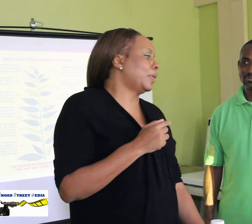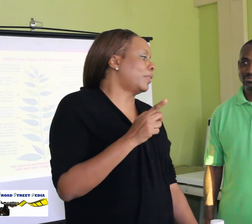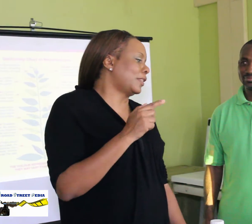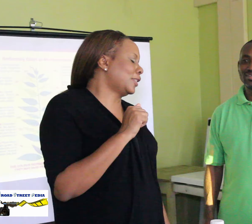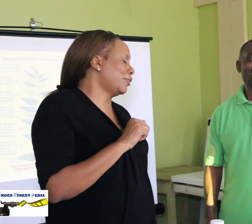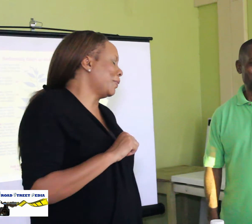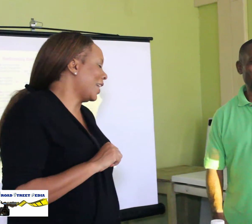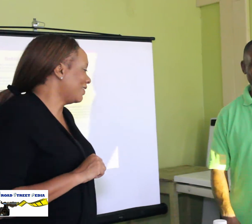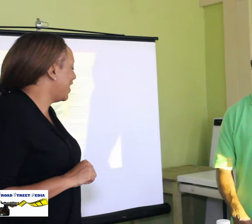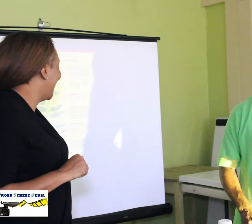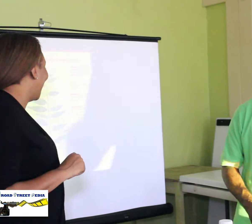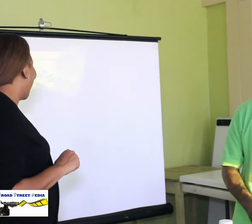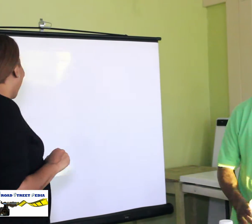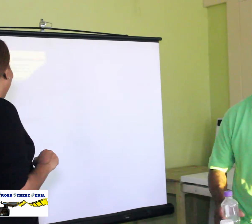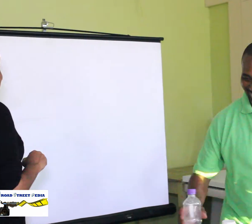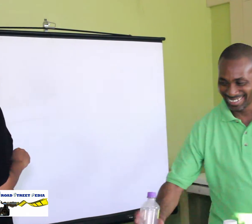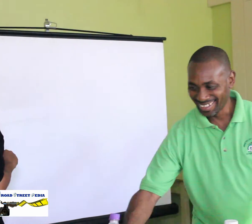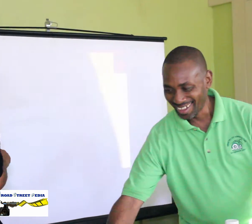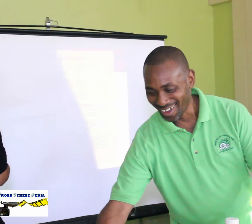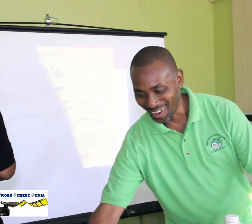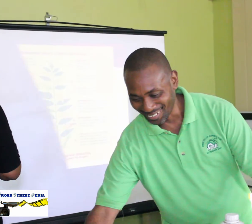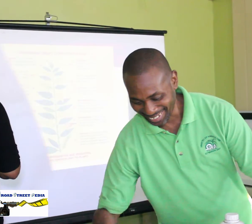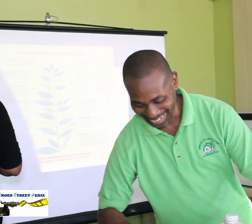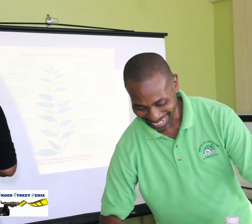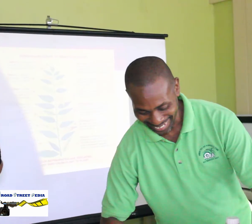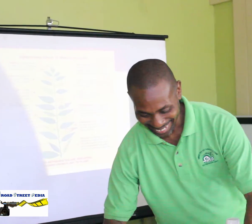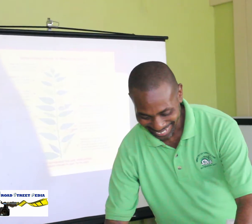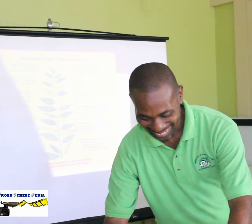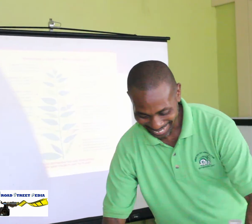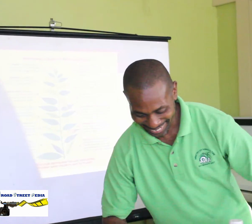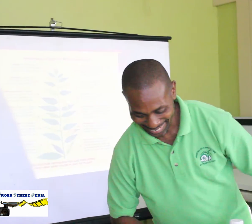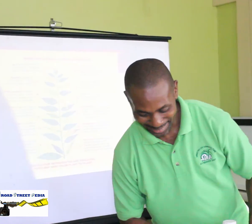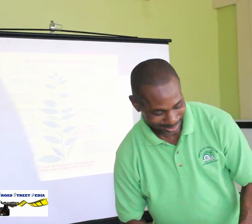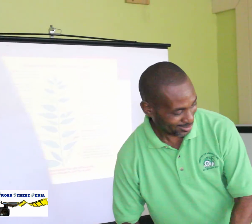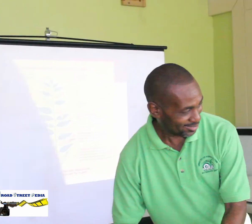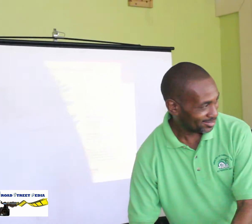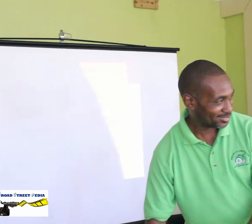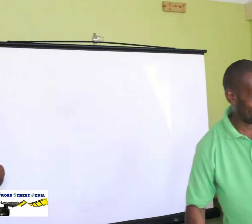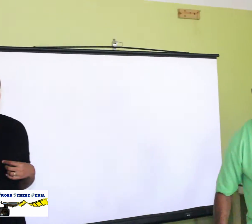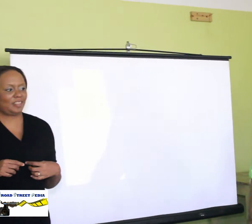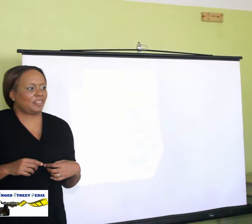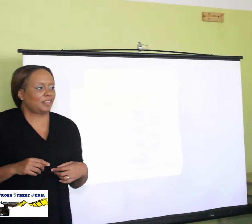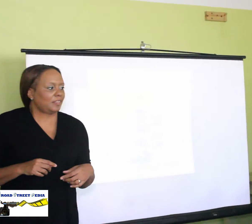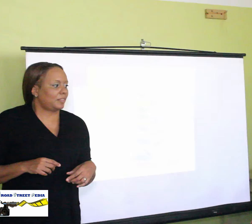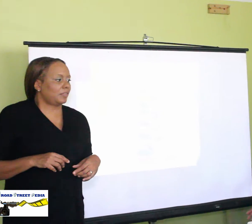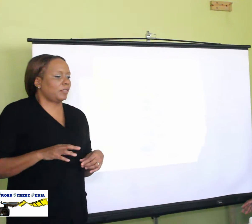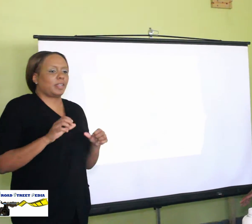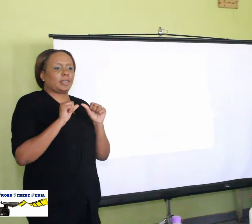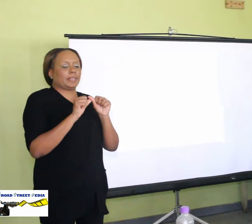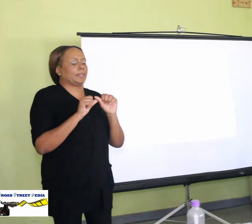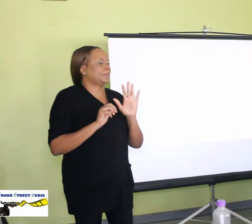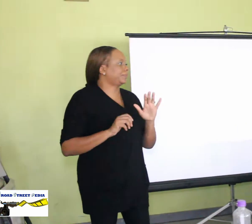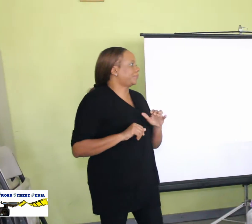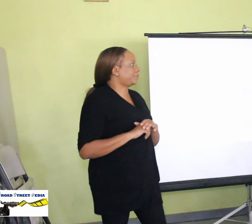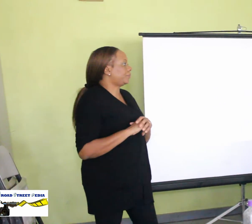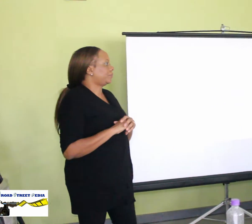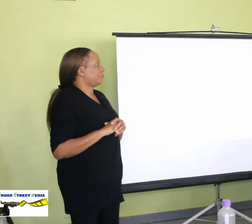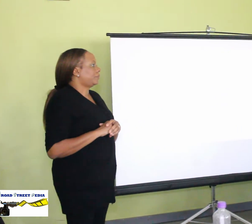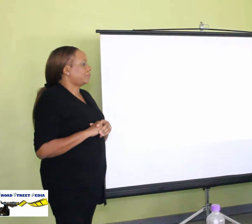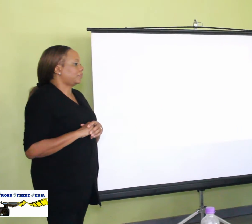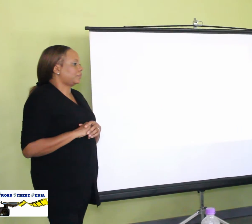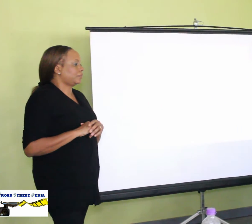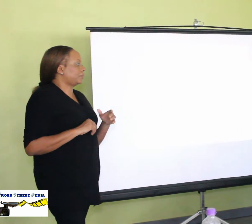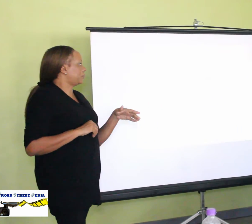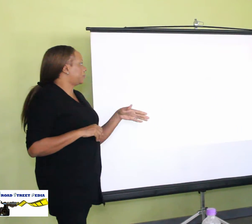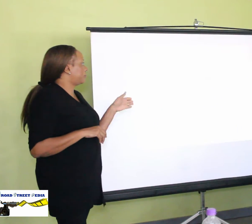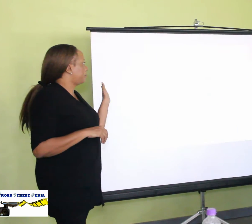Well, it's not me, my brother. Just Okay. Okay. So let's continue with fertilizer and